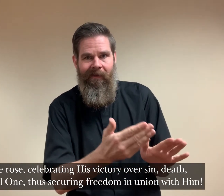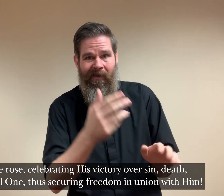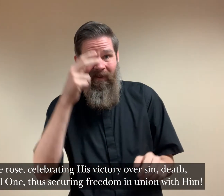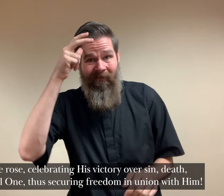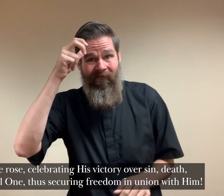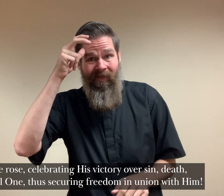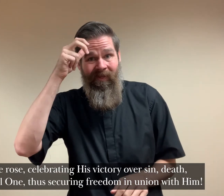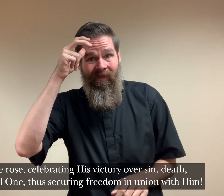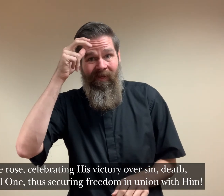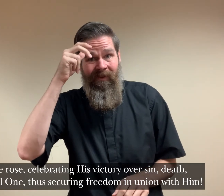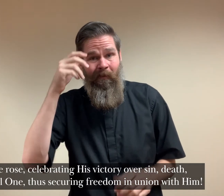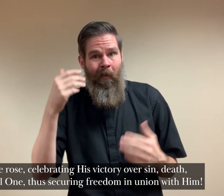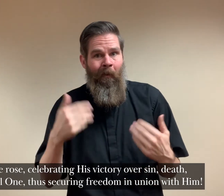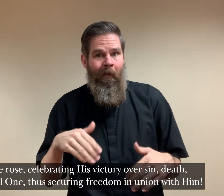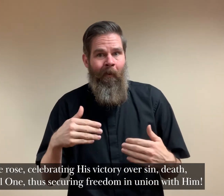union with him.